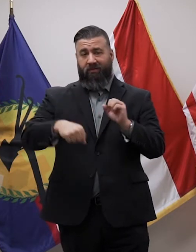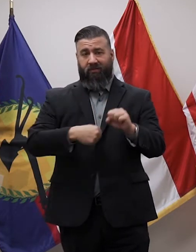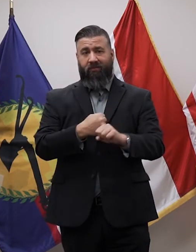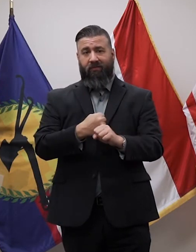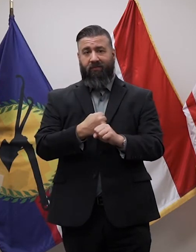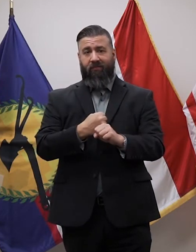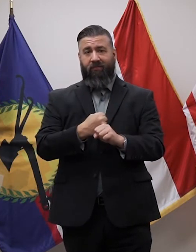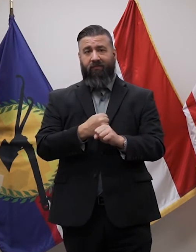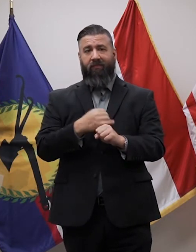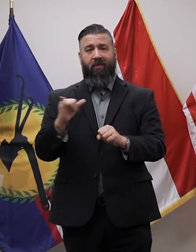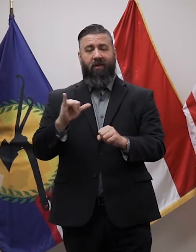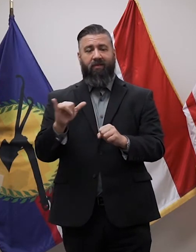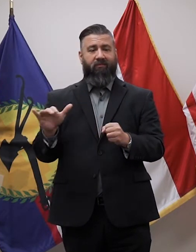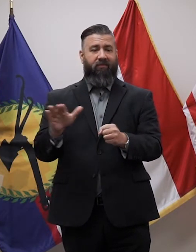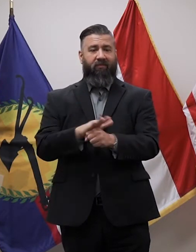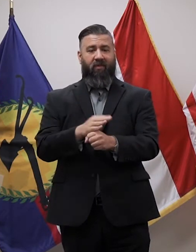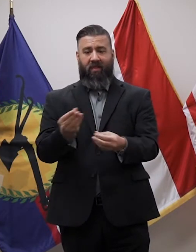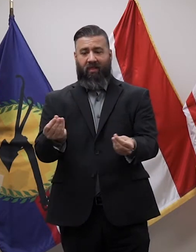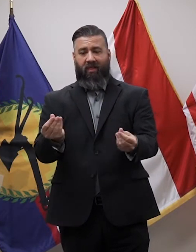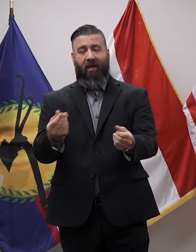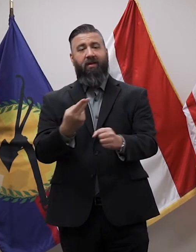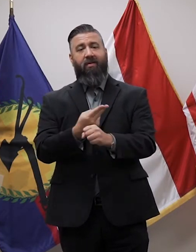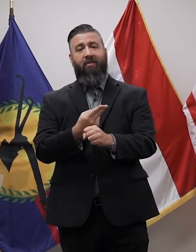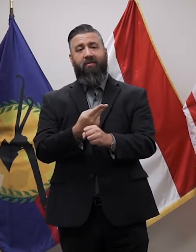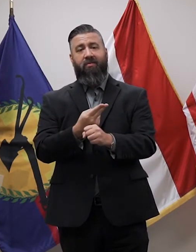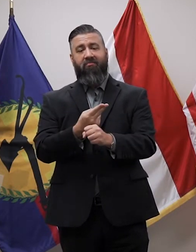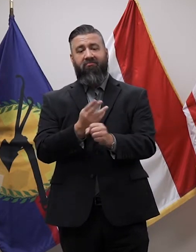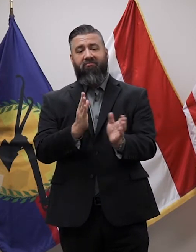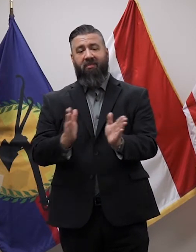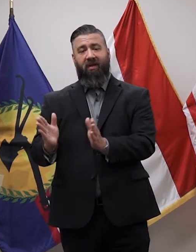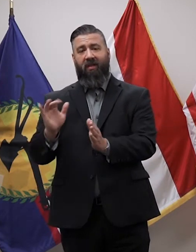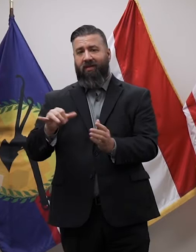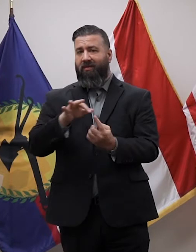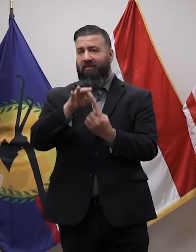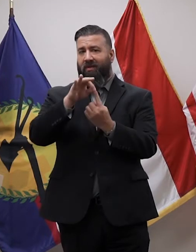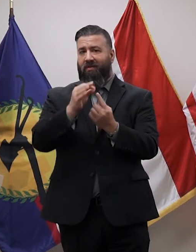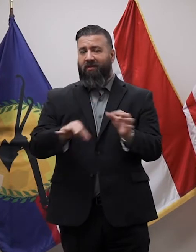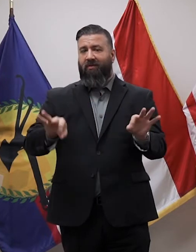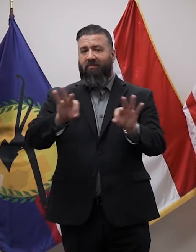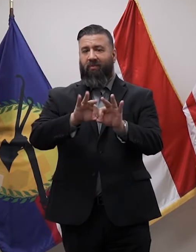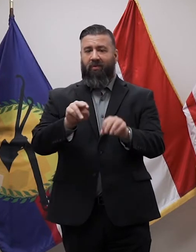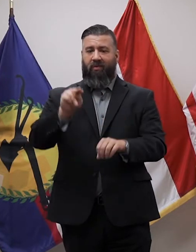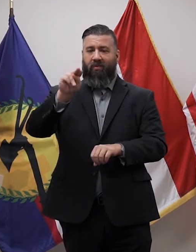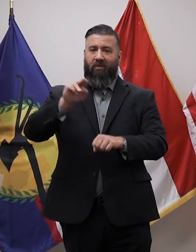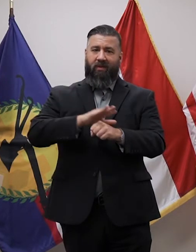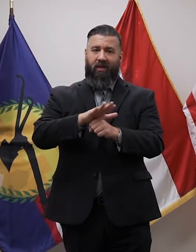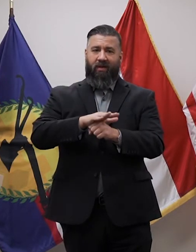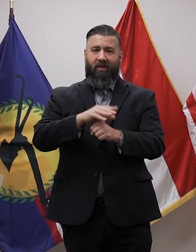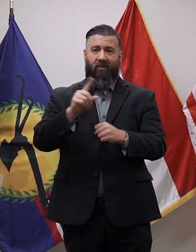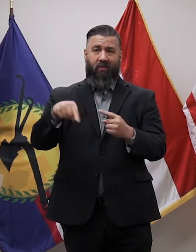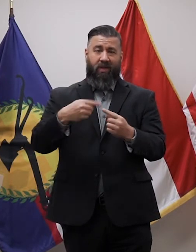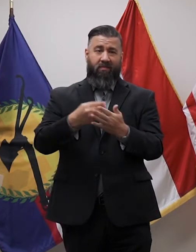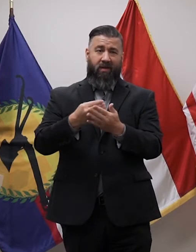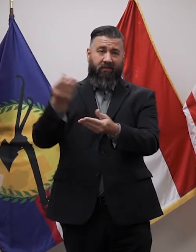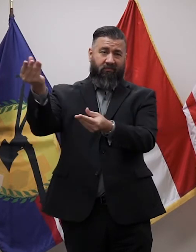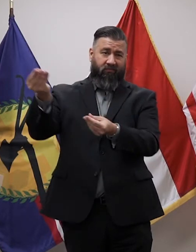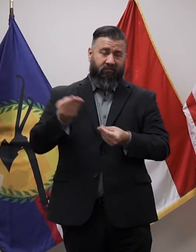and a comprehensive land use plan. And this is especially important in North County as this infrastructure money comes